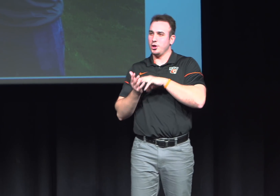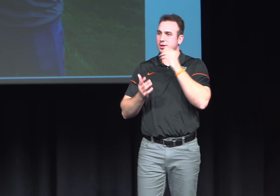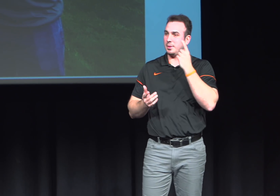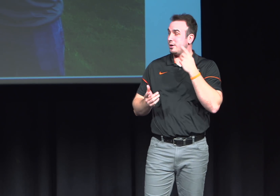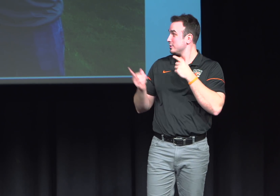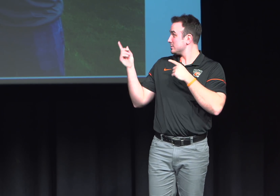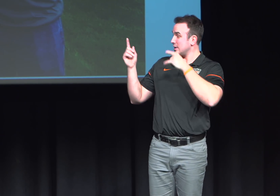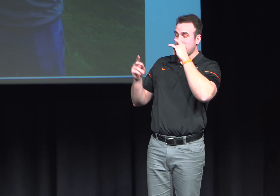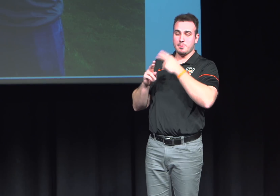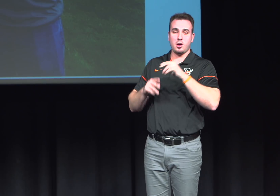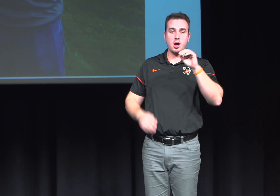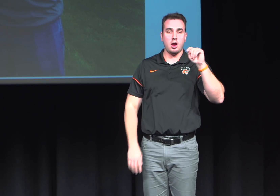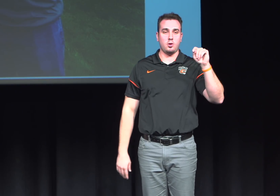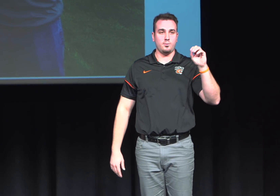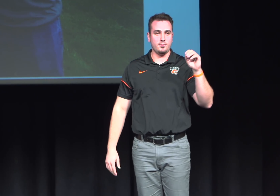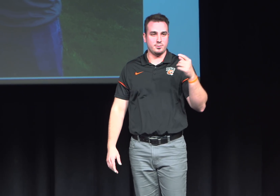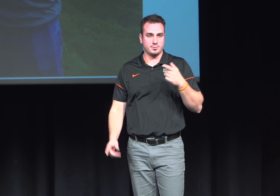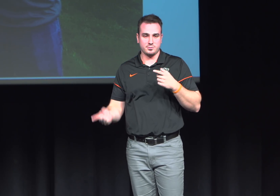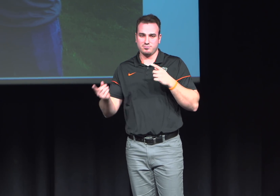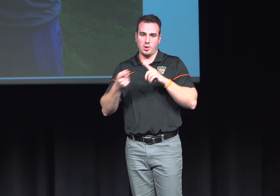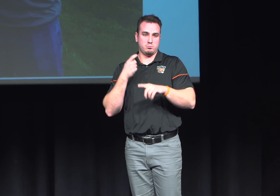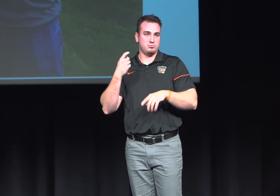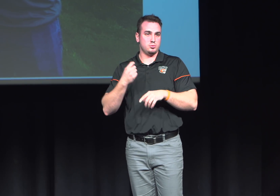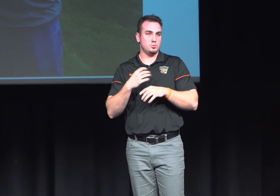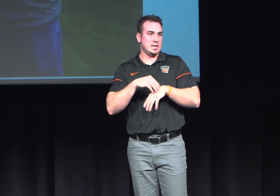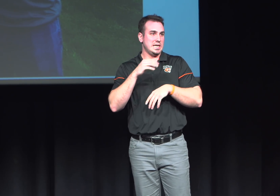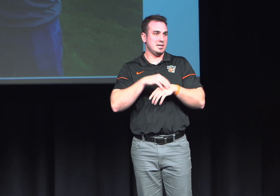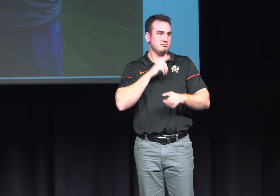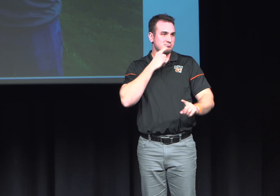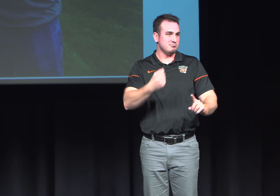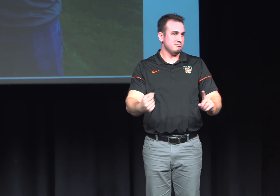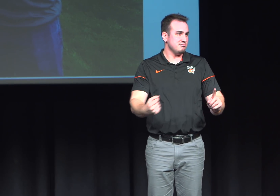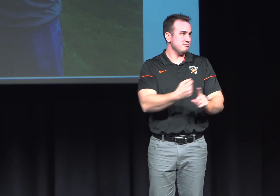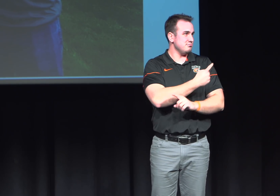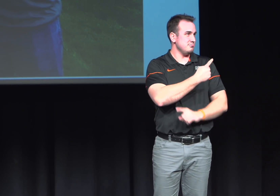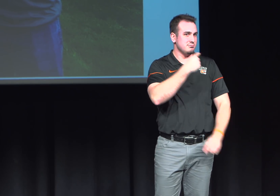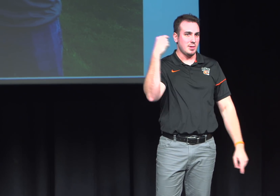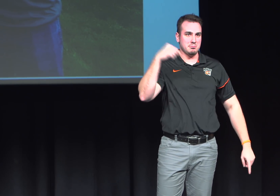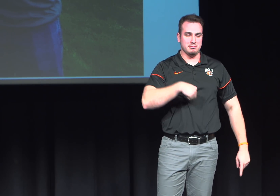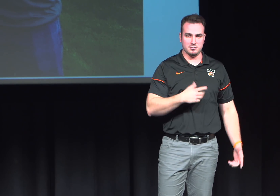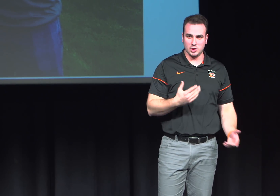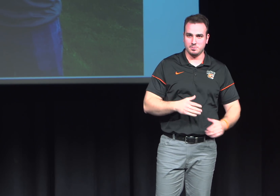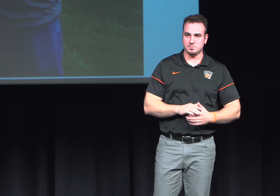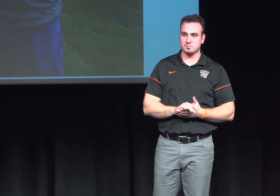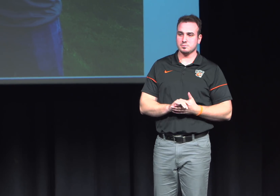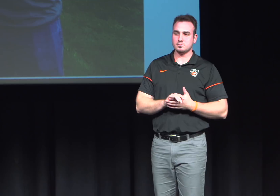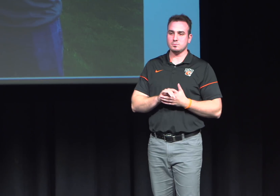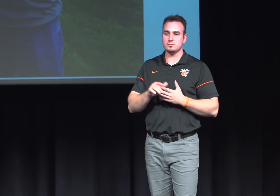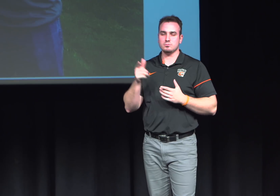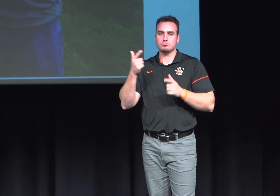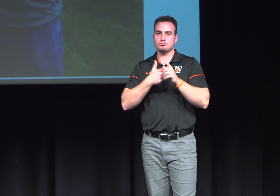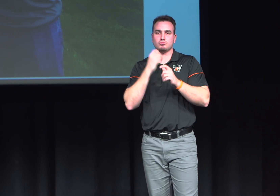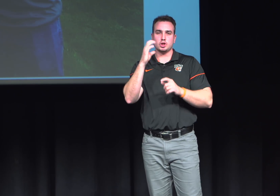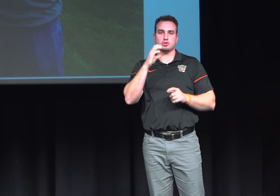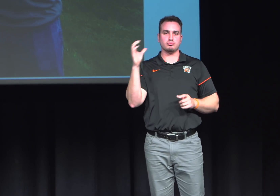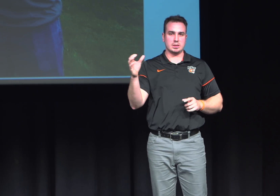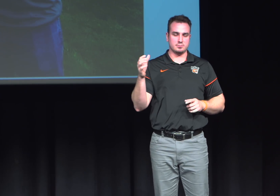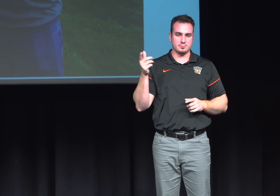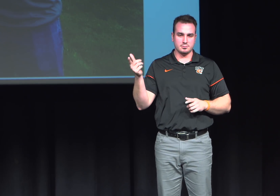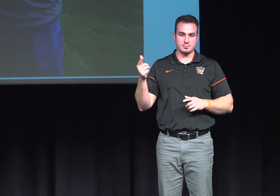anticipated. This student right here, his name is Otto. He's from Sweden, and he kind of just sort of fell onto our laps. He runs cross